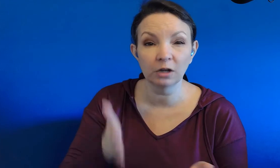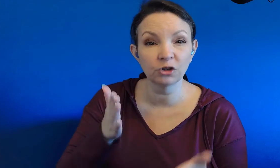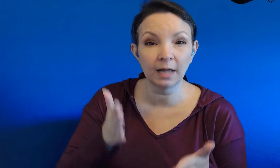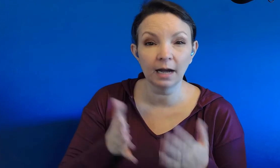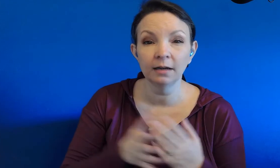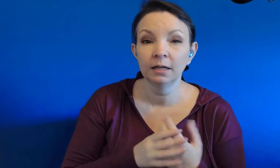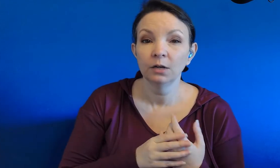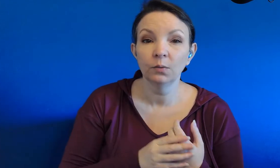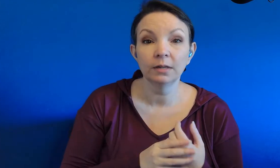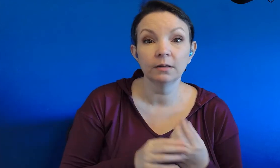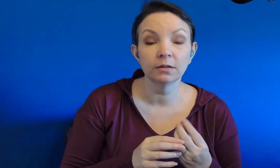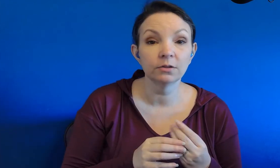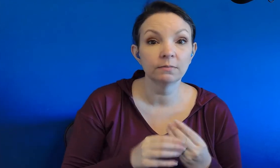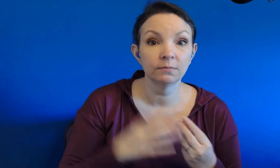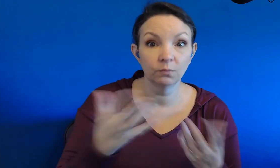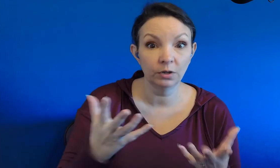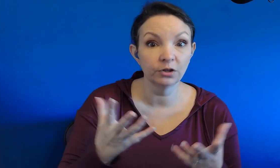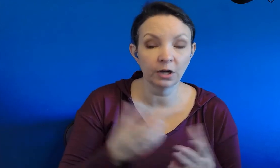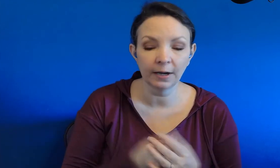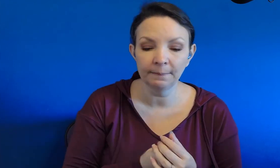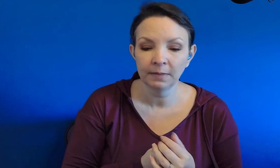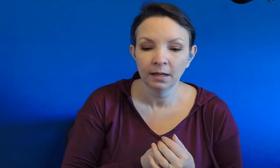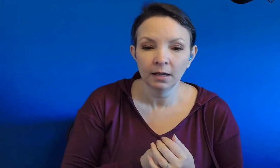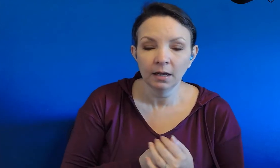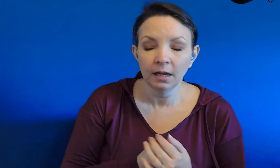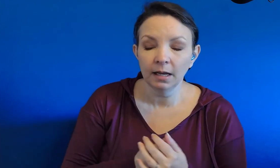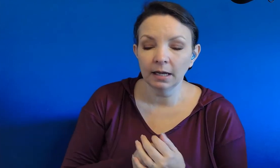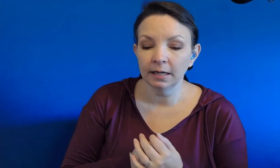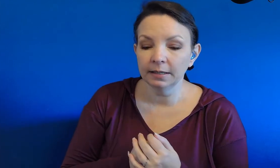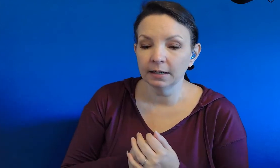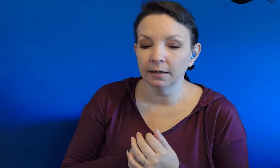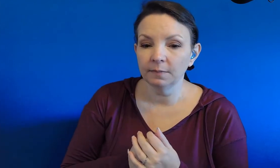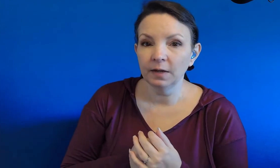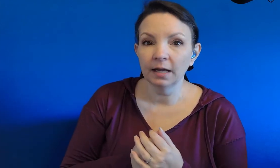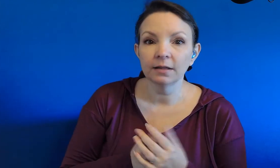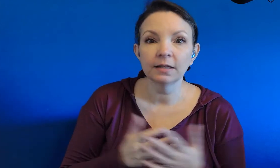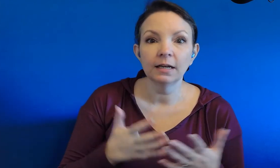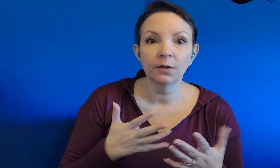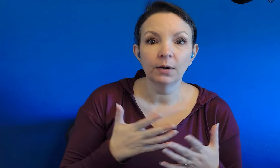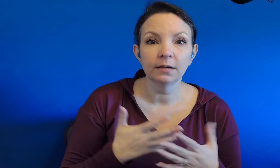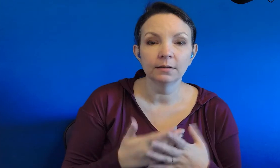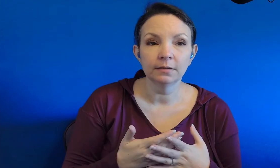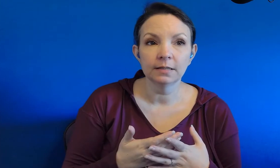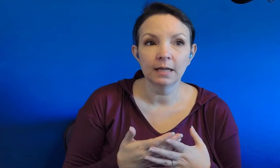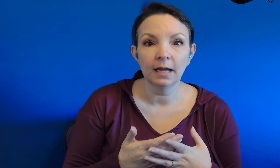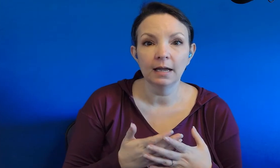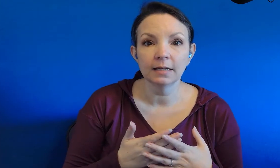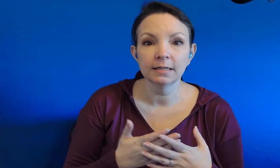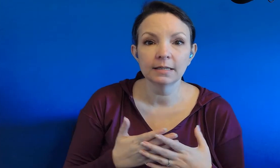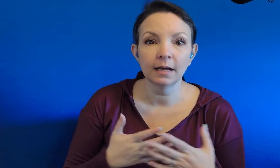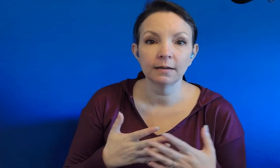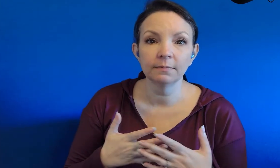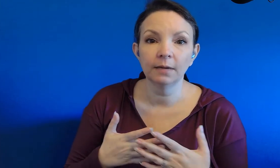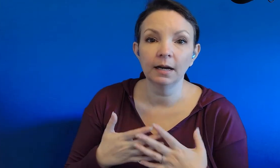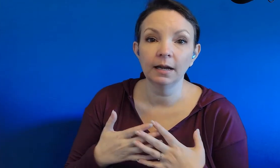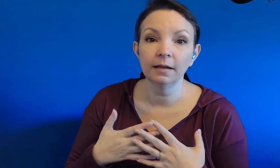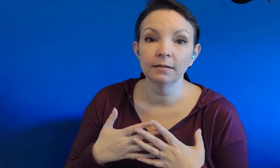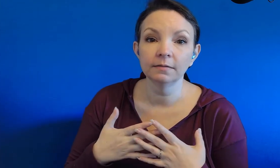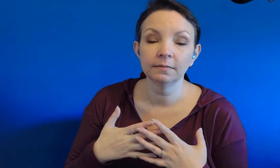that when you're talking. And the other thing I want to say is that my